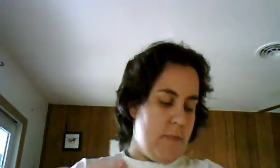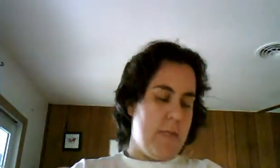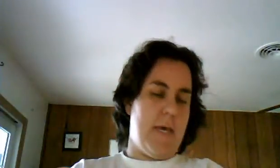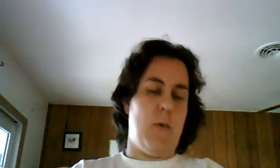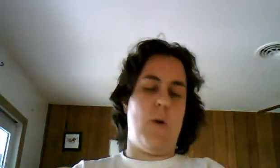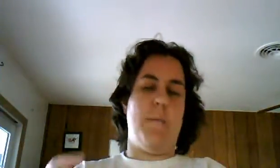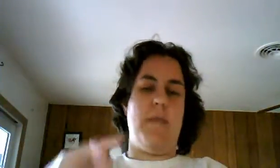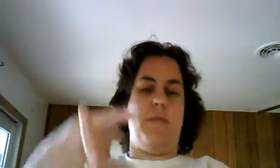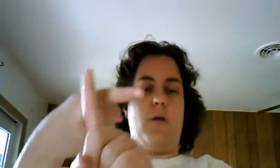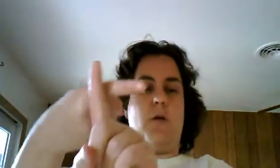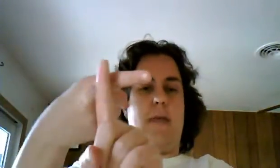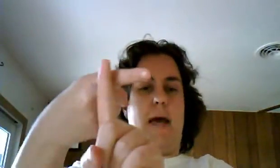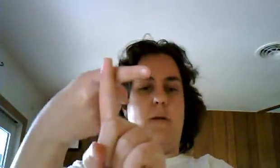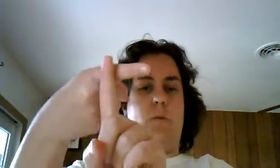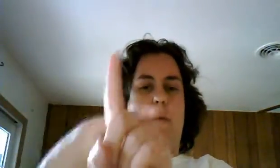Okay, 1 month, you're going to go like that. 1 month.